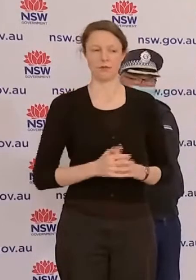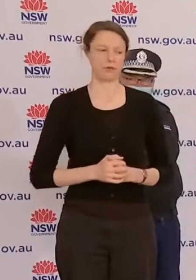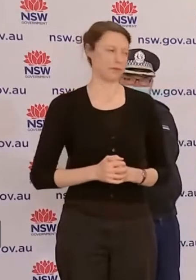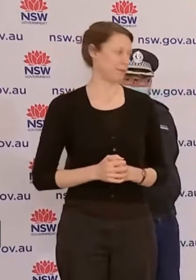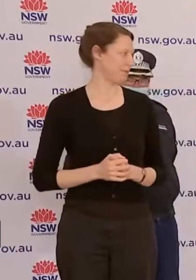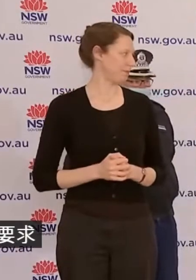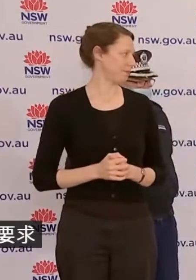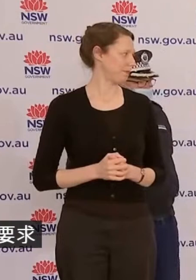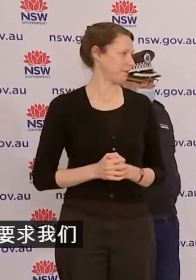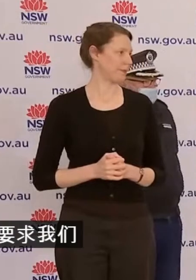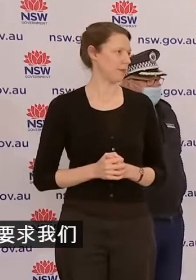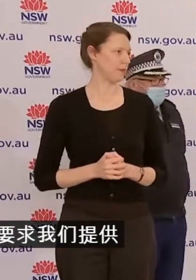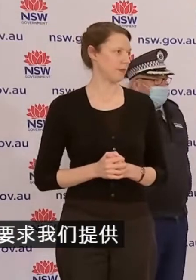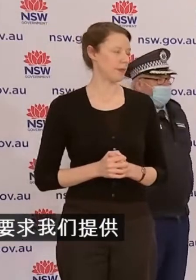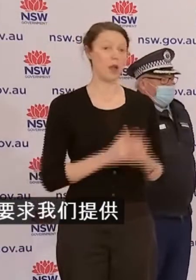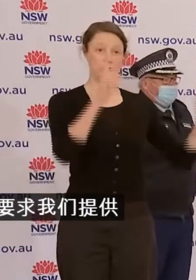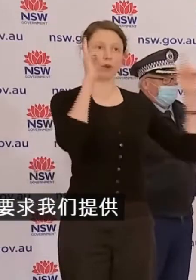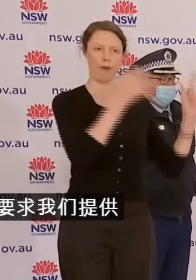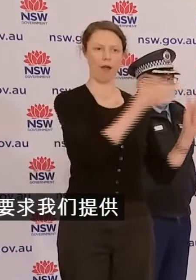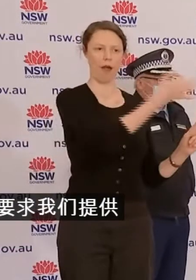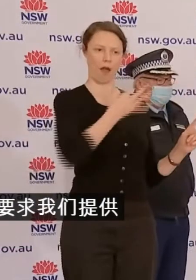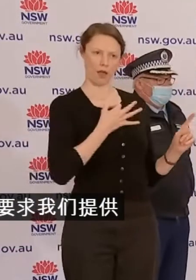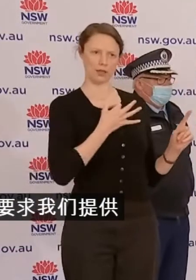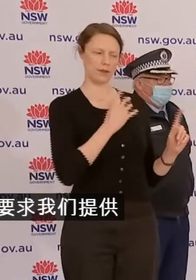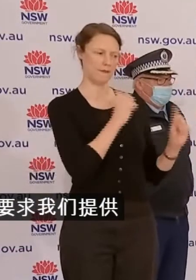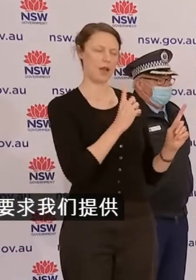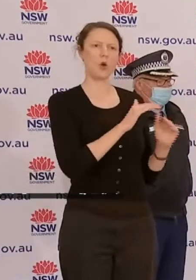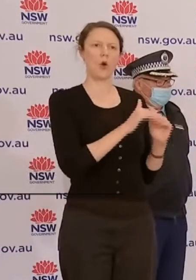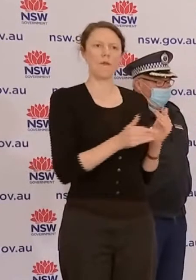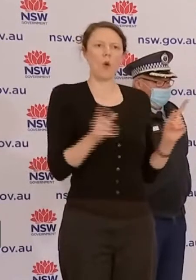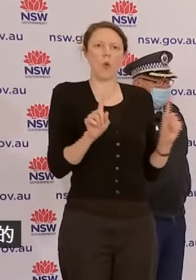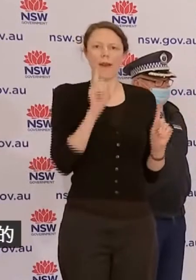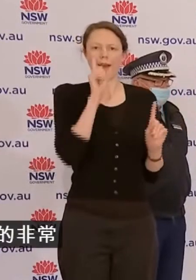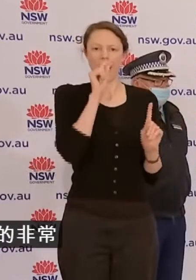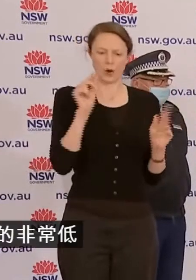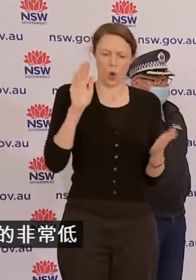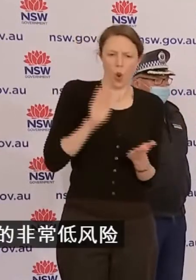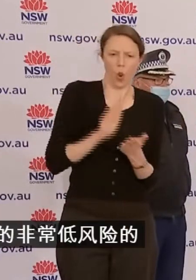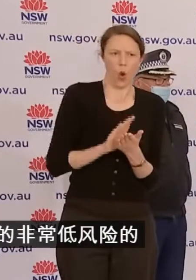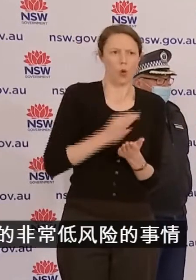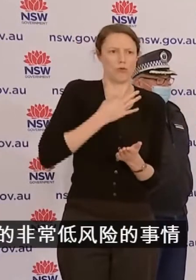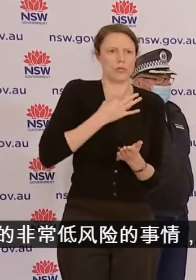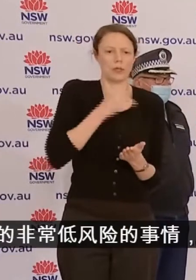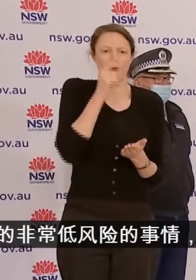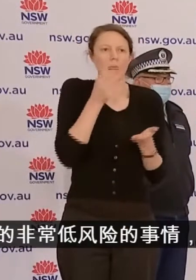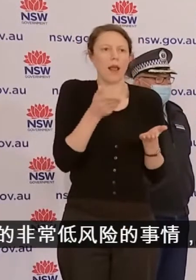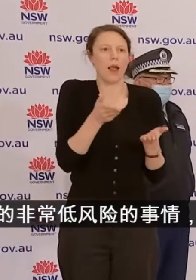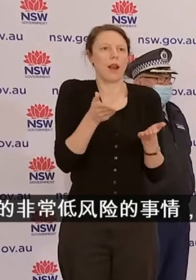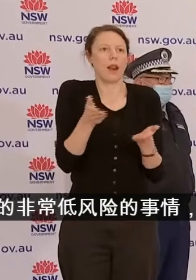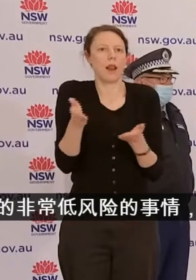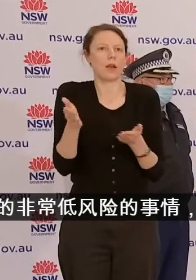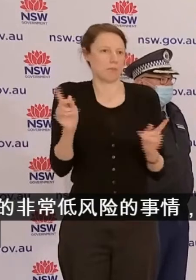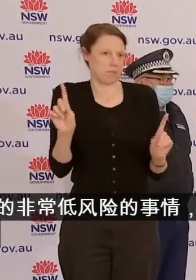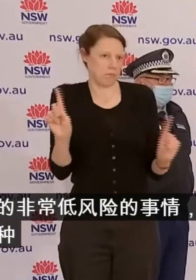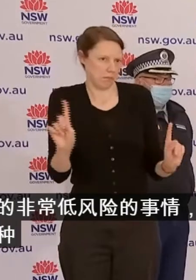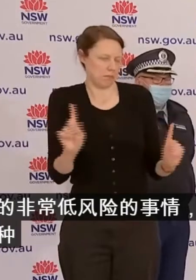So the Premier has asked us for things that are very low risk that we potentially could look at. And also we know